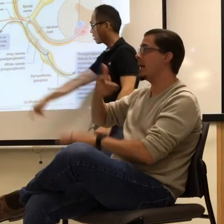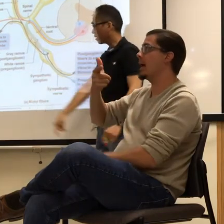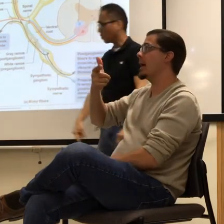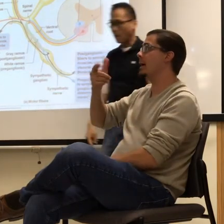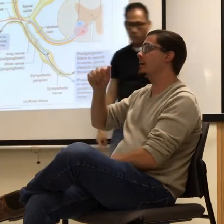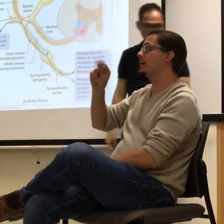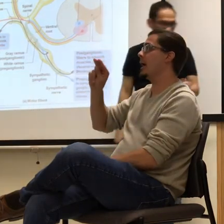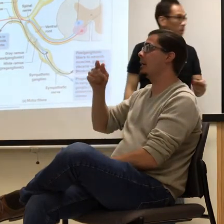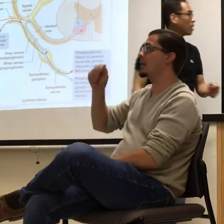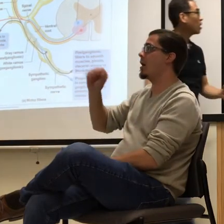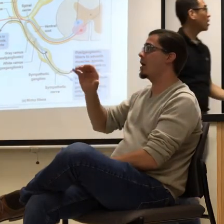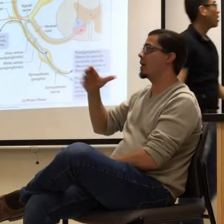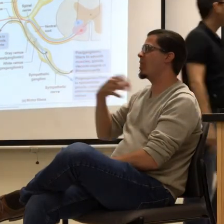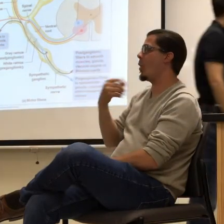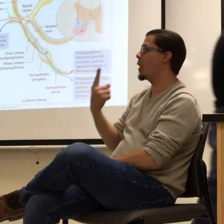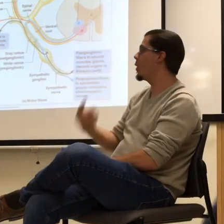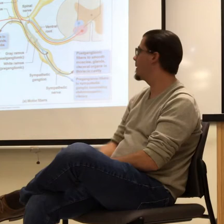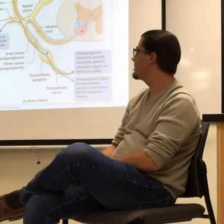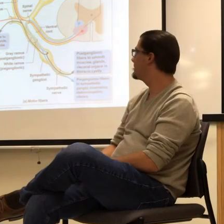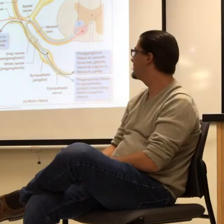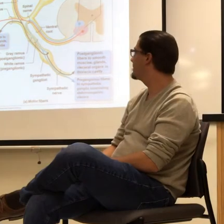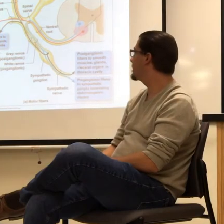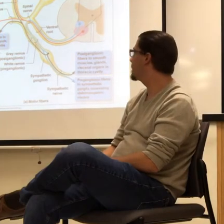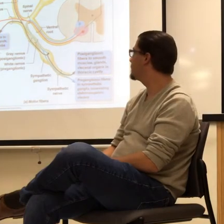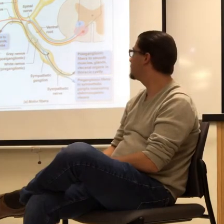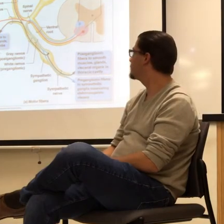preganglionic, the white one.